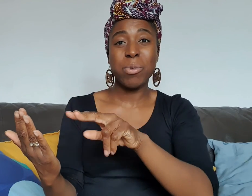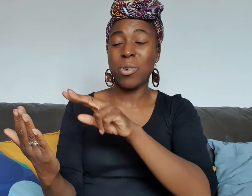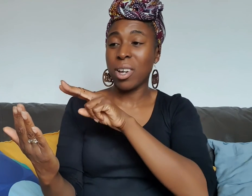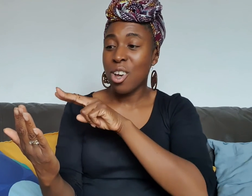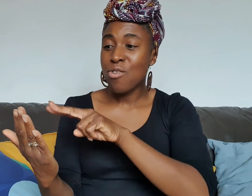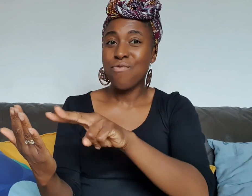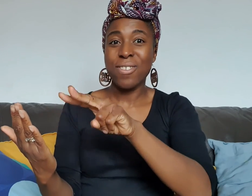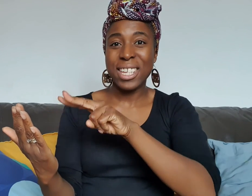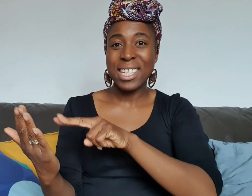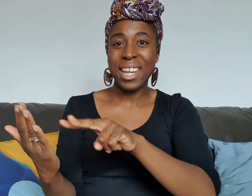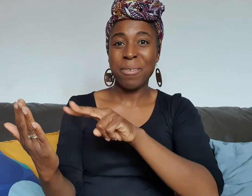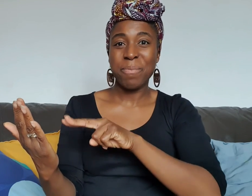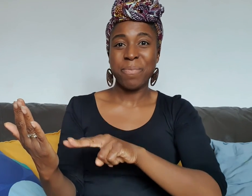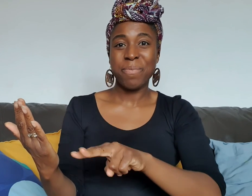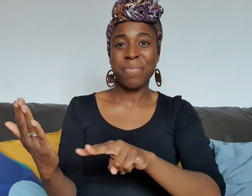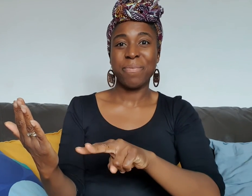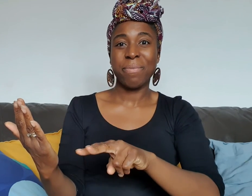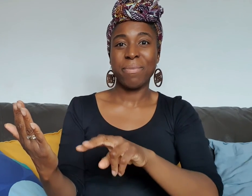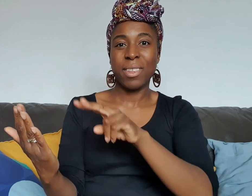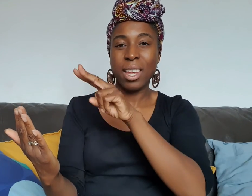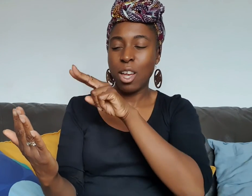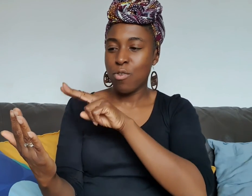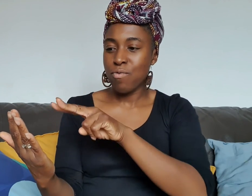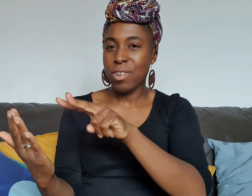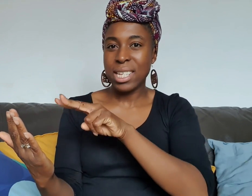book. Reading. Reading.